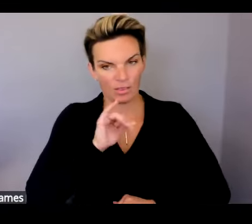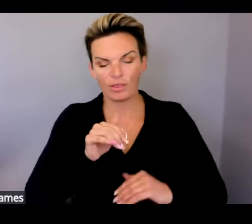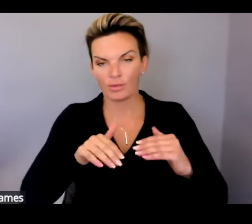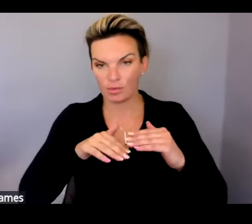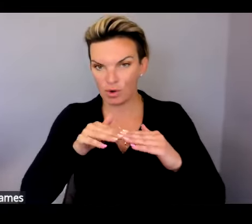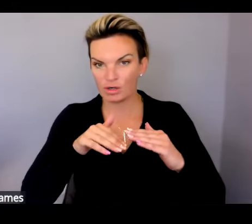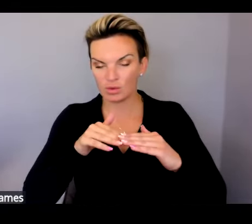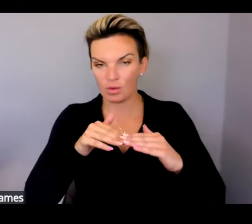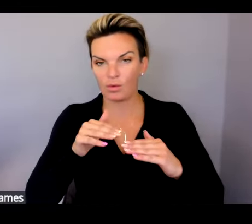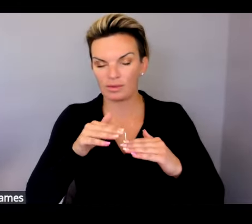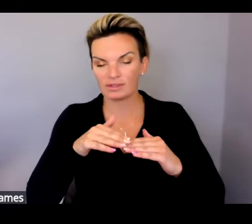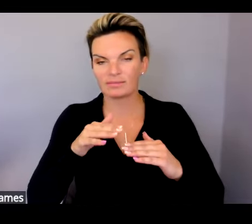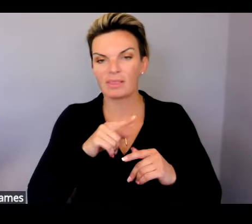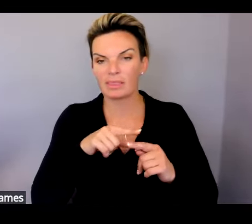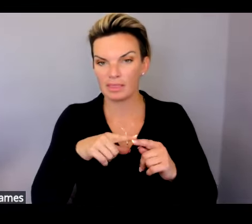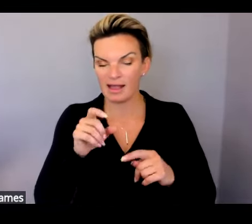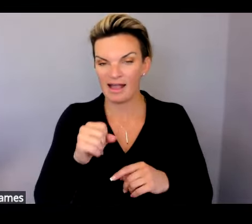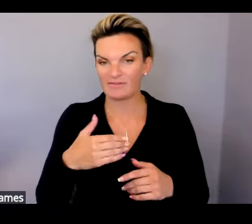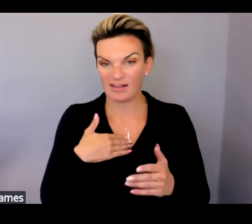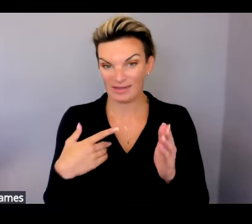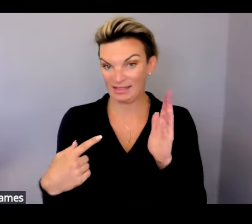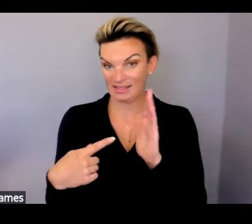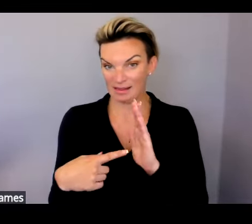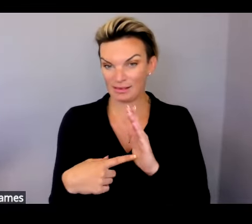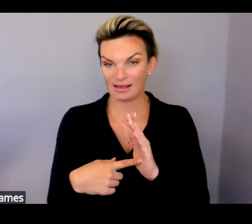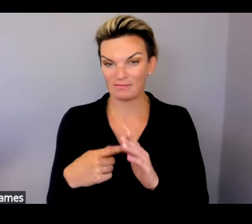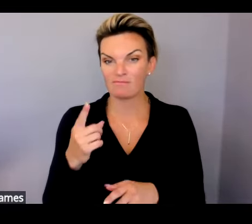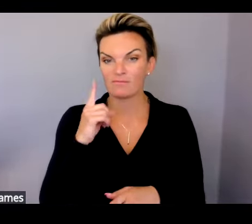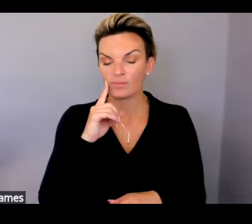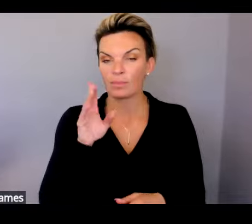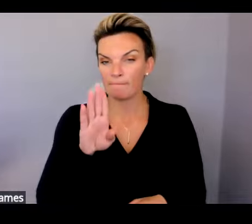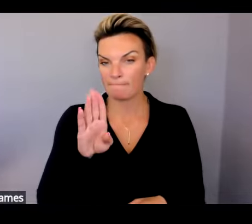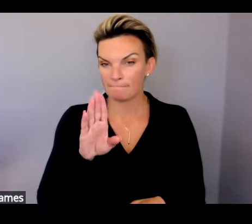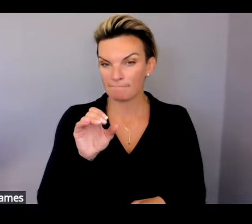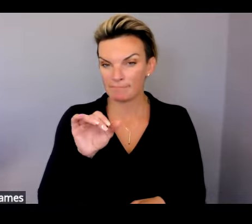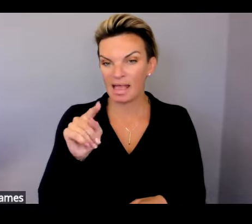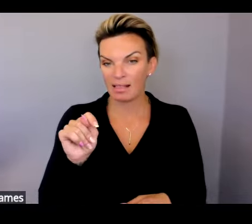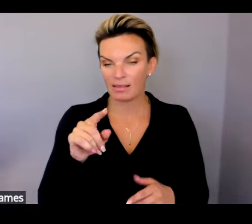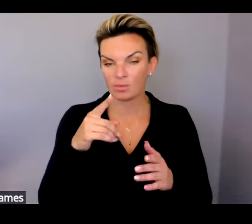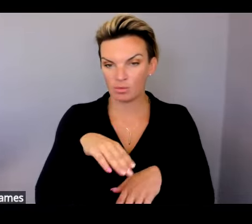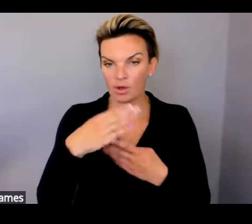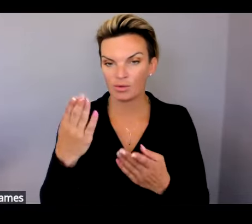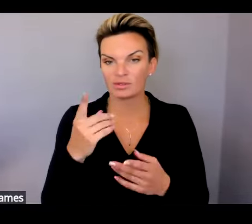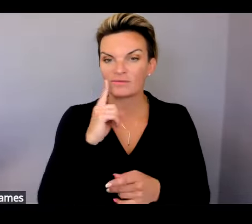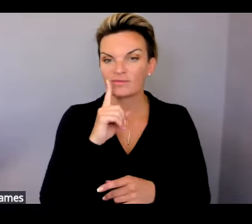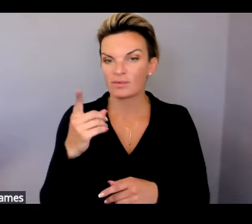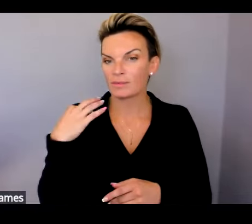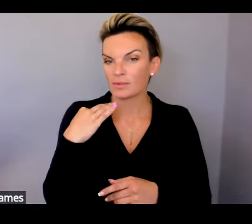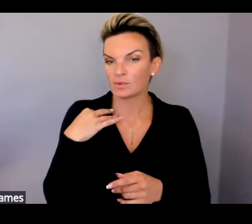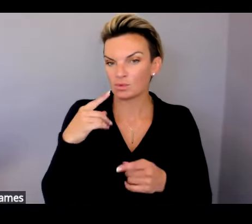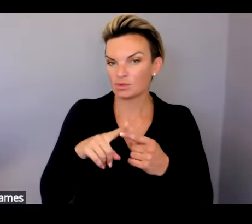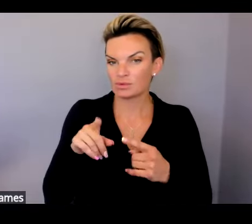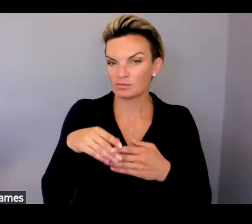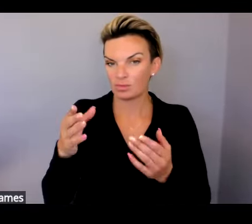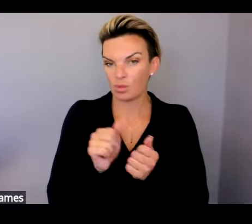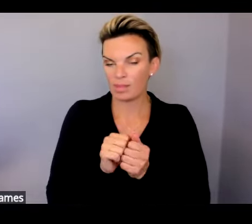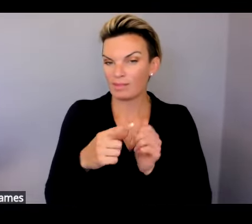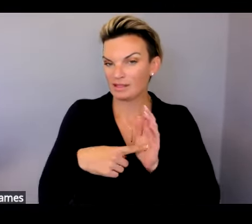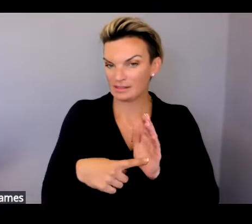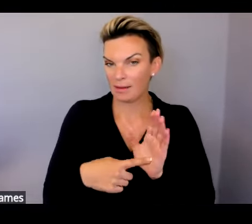deadline for the other side, the ballot proposal, the candidate, to respond with an exemplar. Very tight